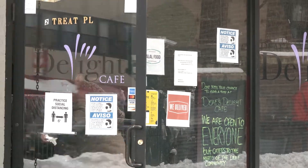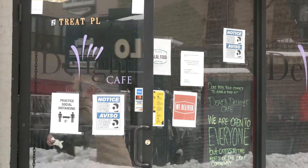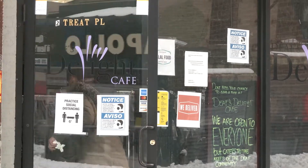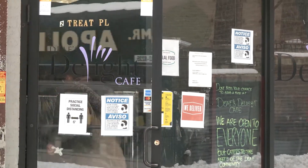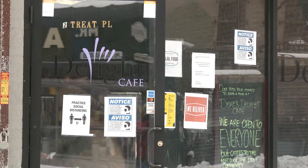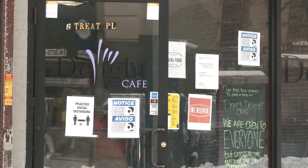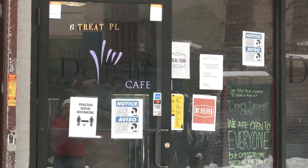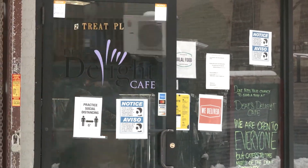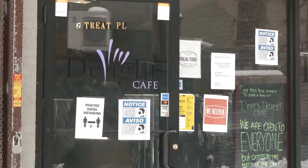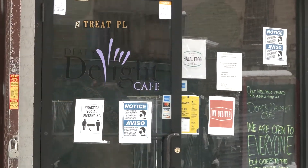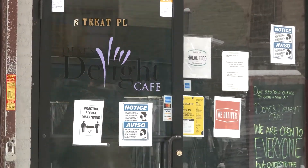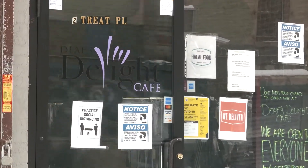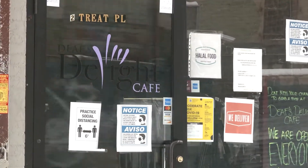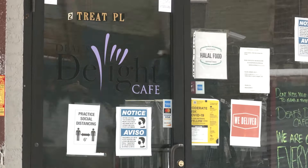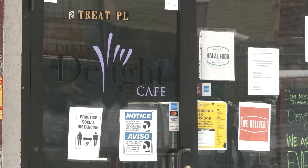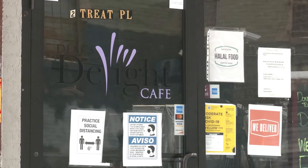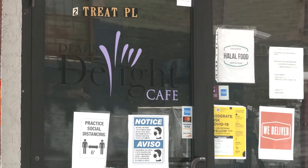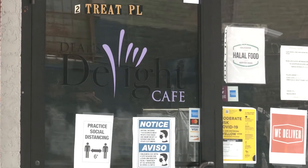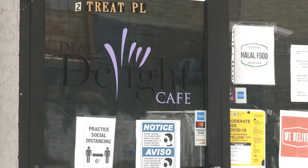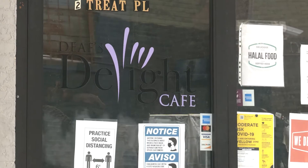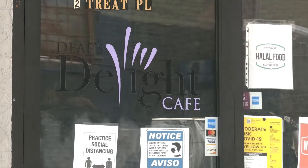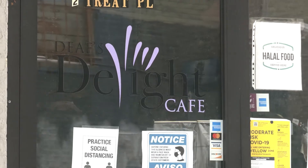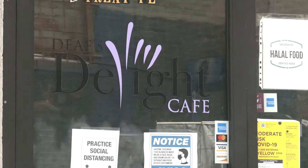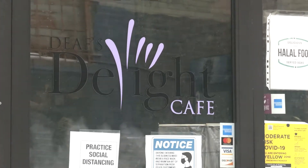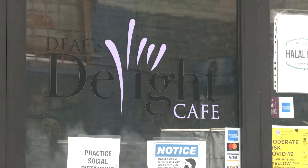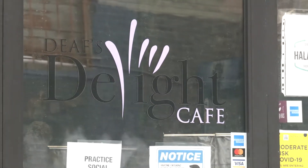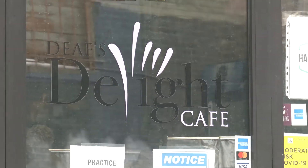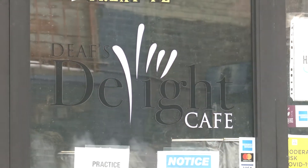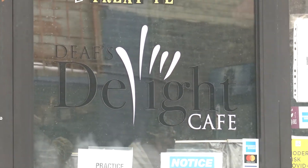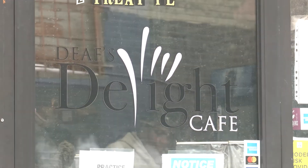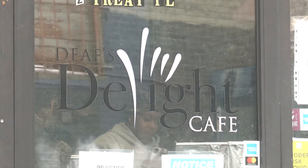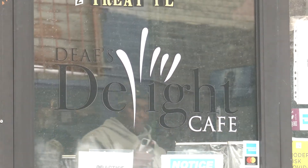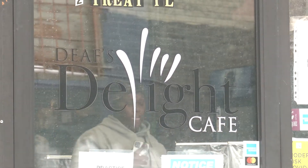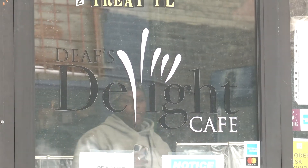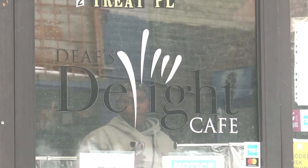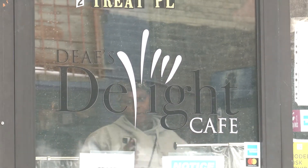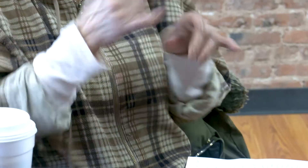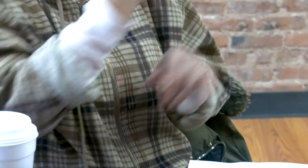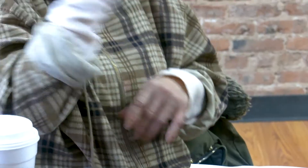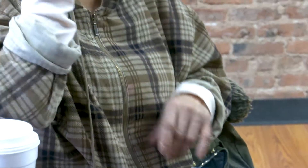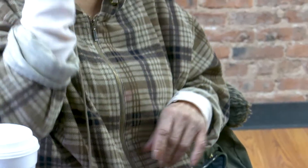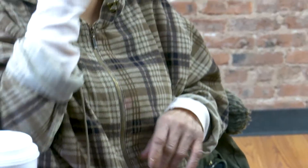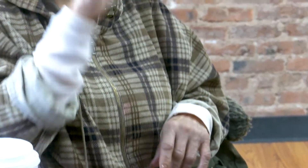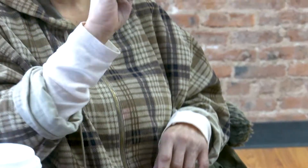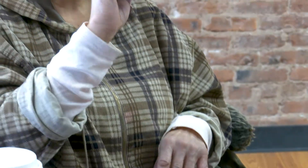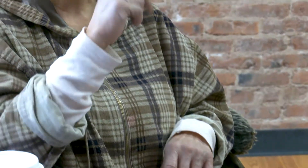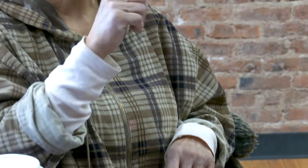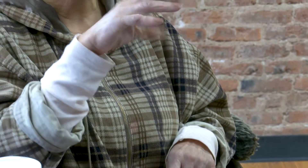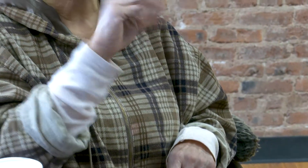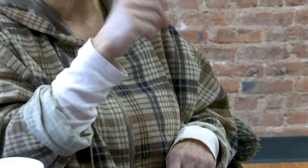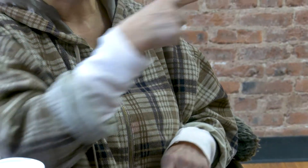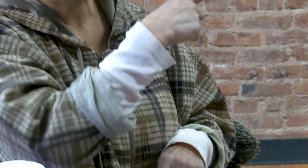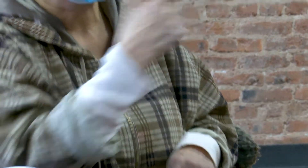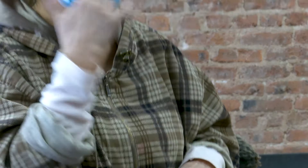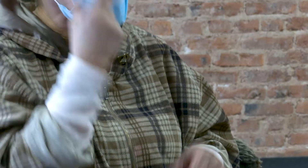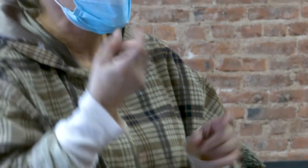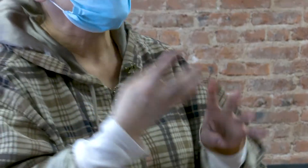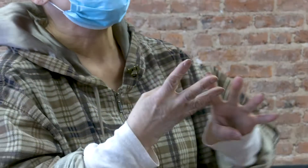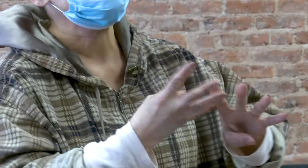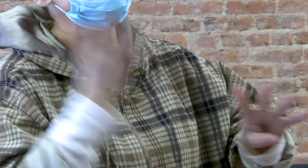business are open but it's been a daily struggle. I'm not able to pay for a lot of the luxury